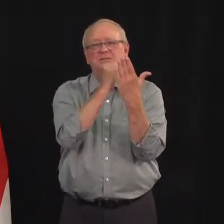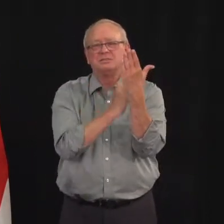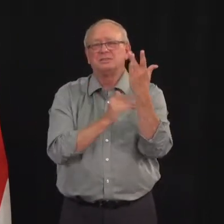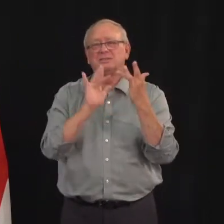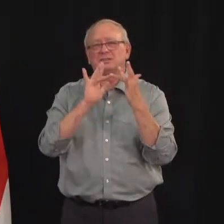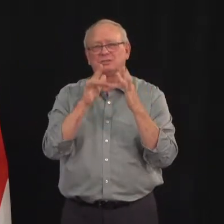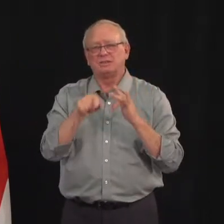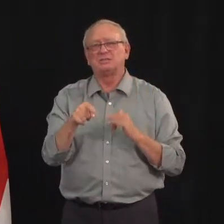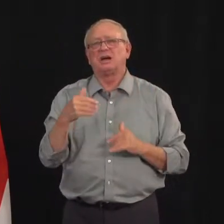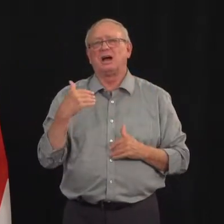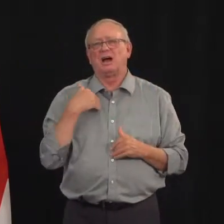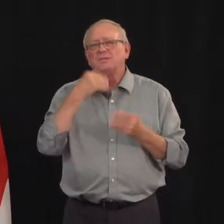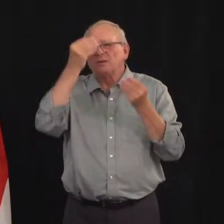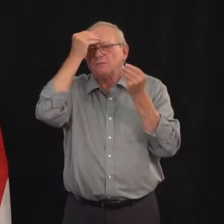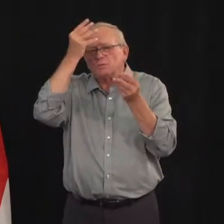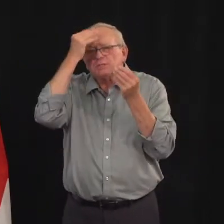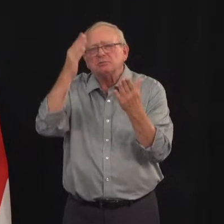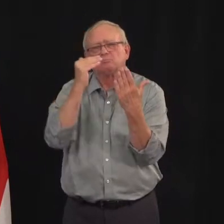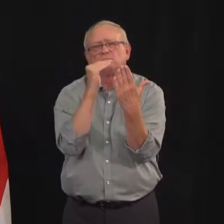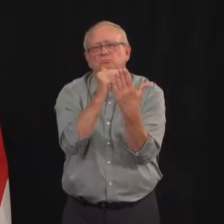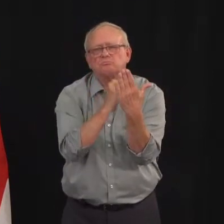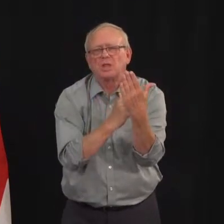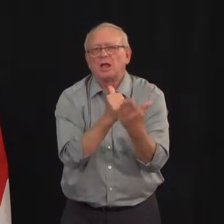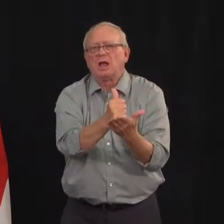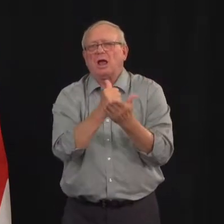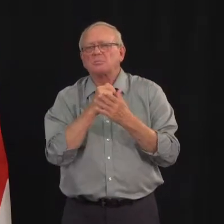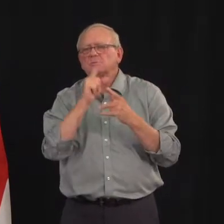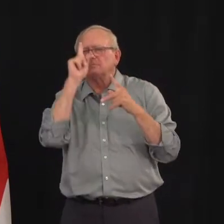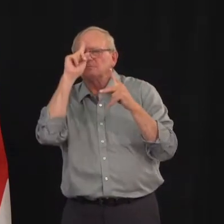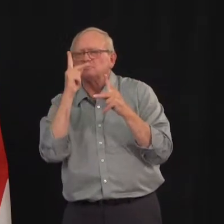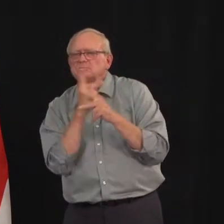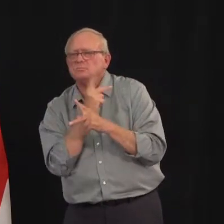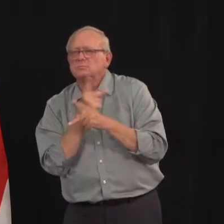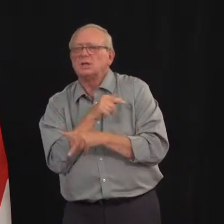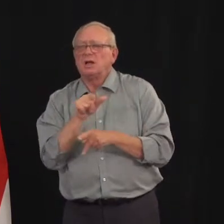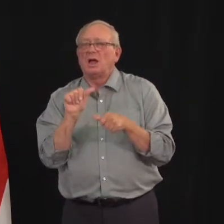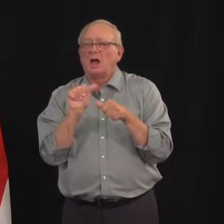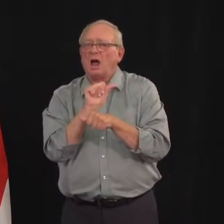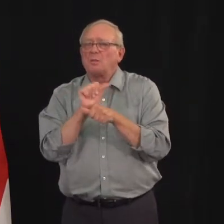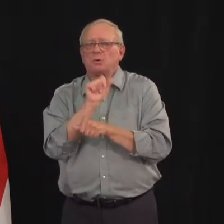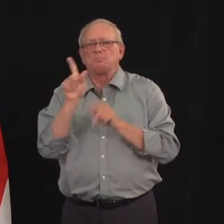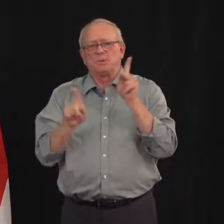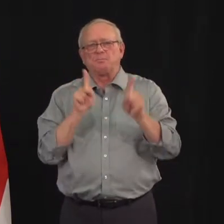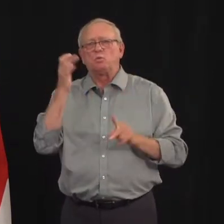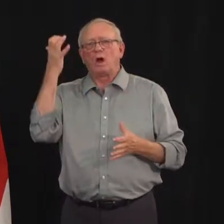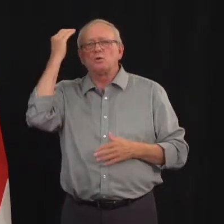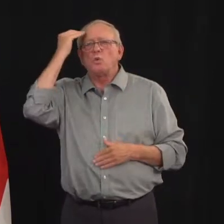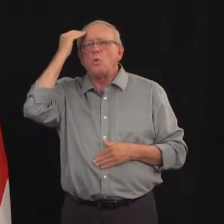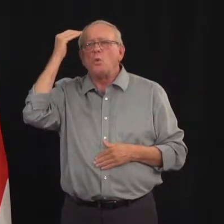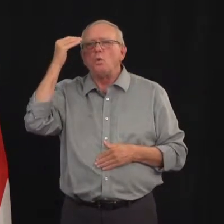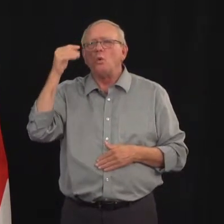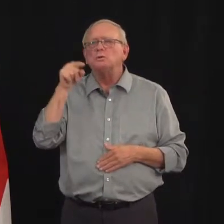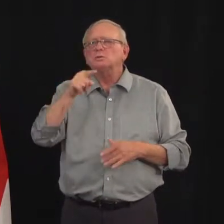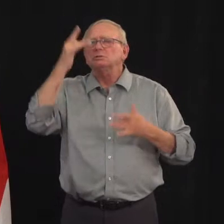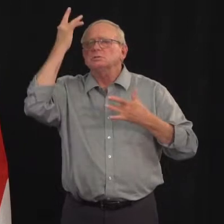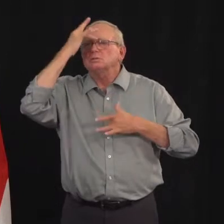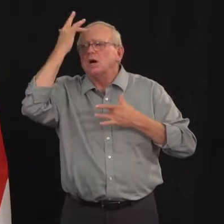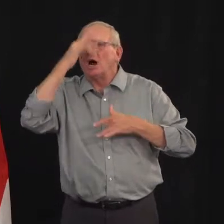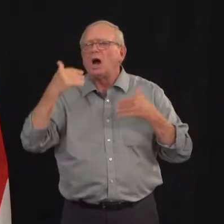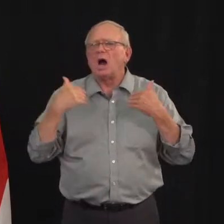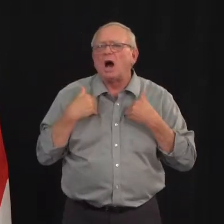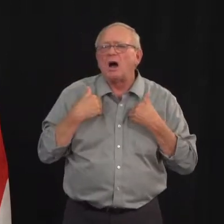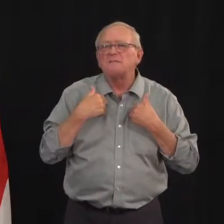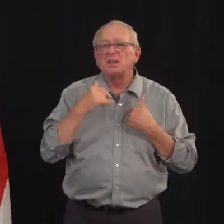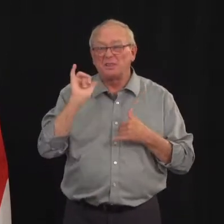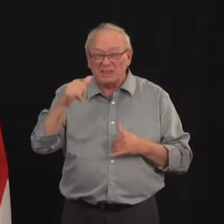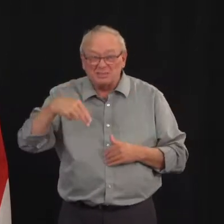know which medical conditions are linked to the highest risk of severe outcomes. For everyone, independent of